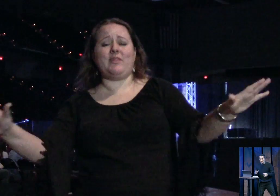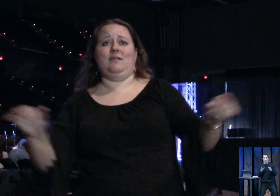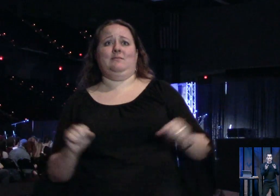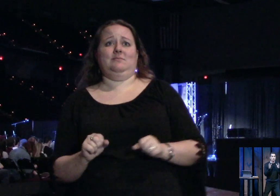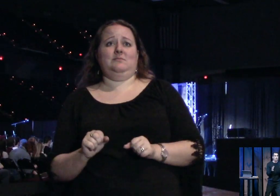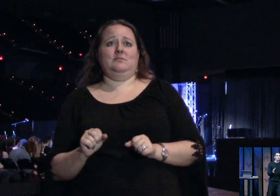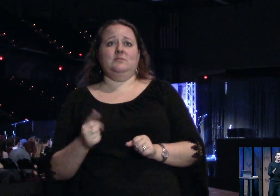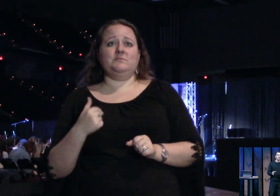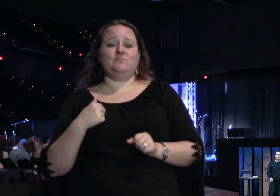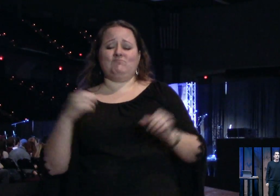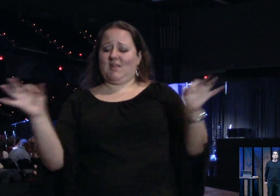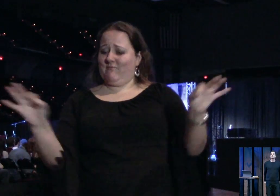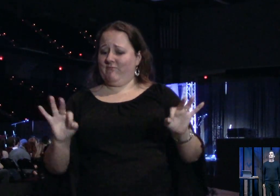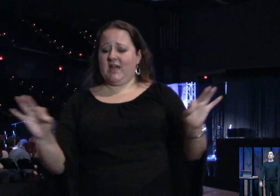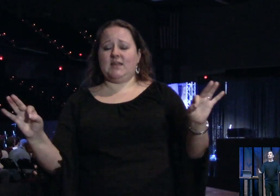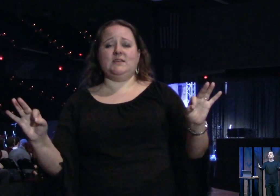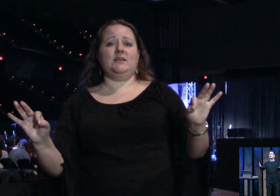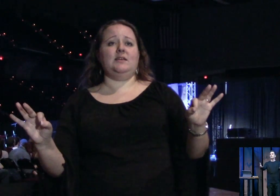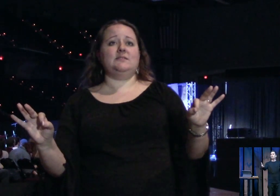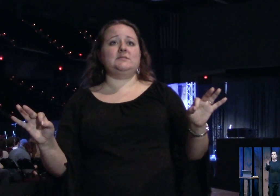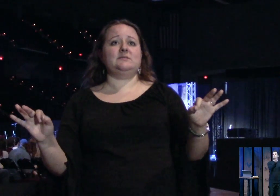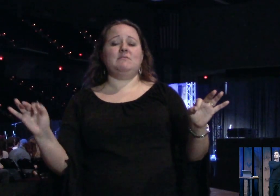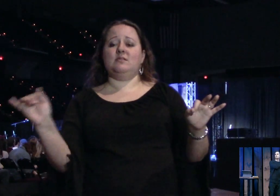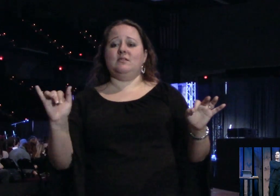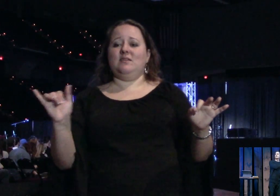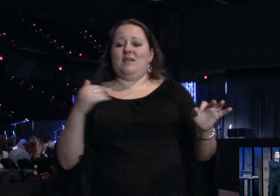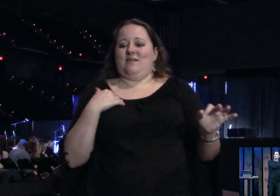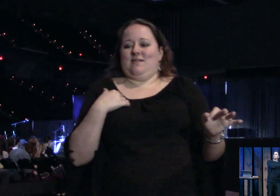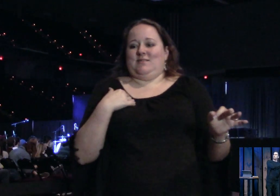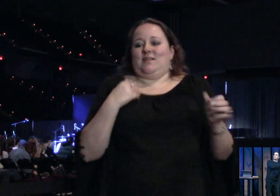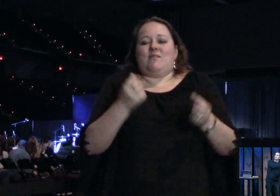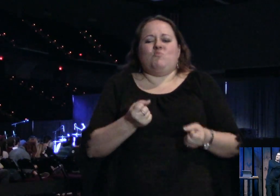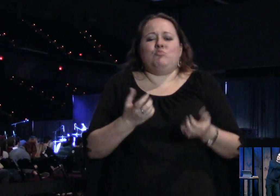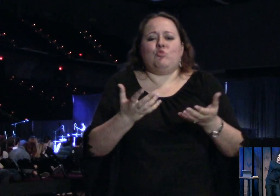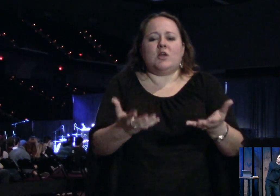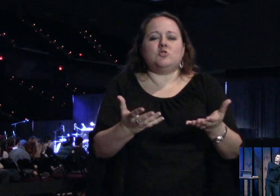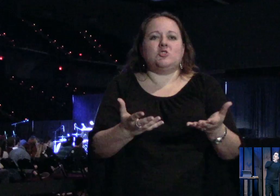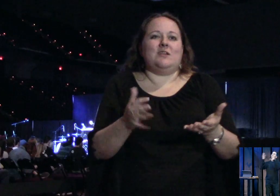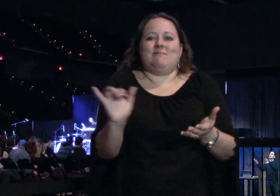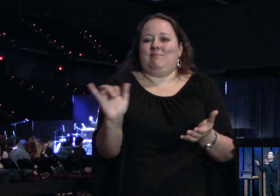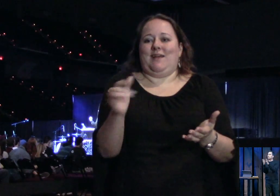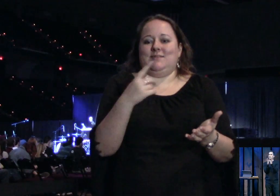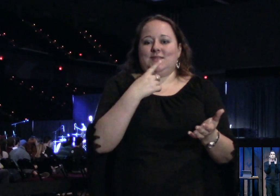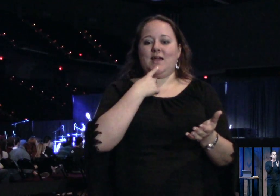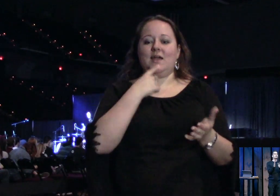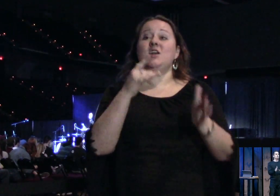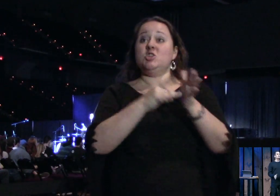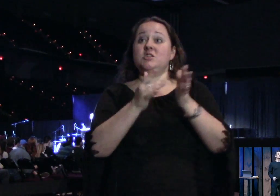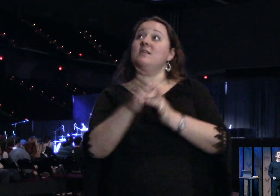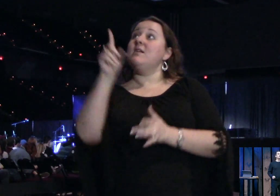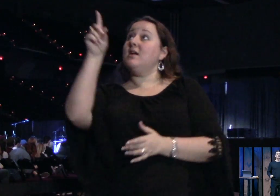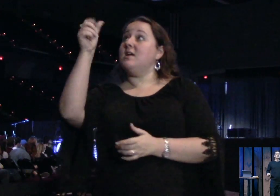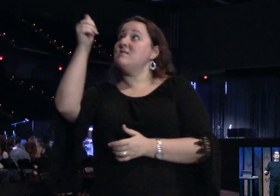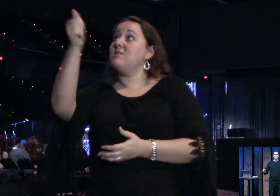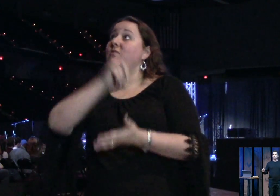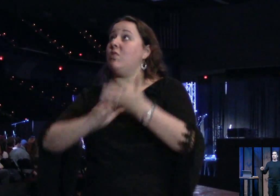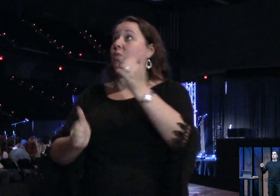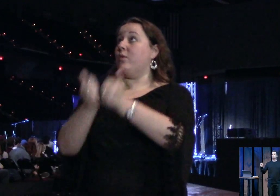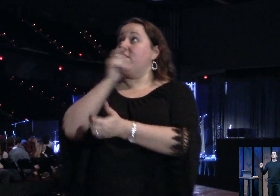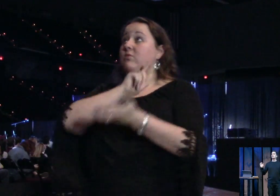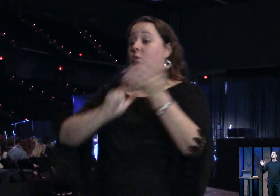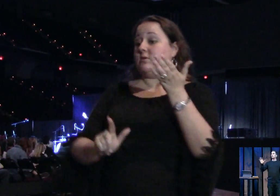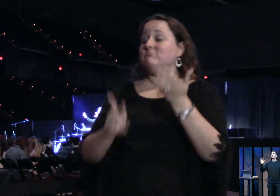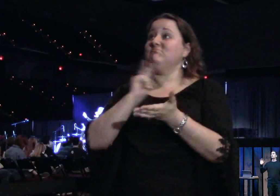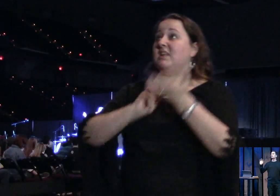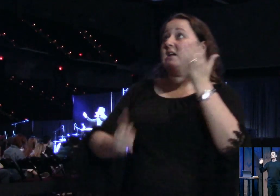all is vanity. He says vanity of vanities, which is it's a superlative expression. It's like saying